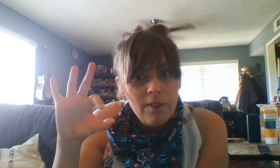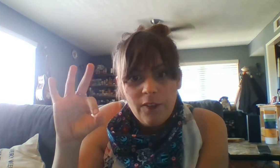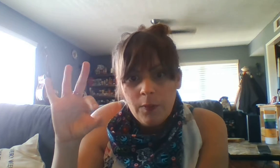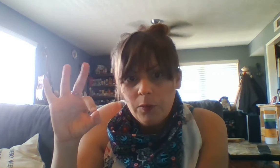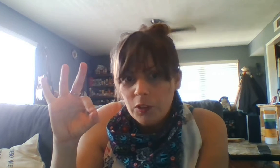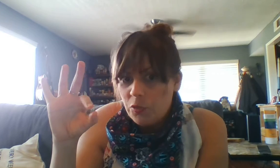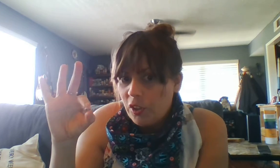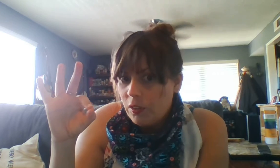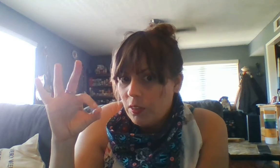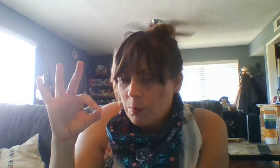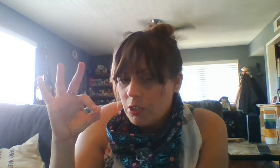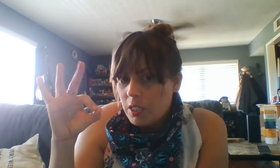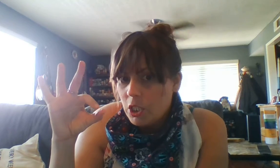F, first finger and thumb are touching,